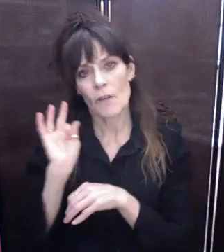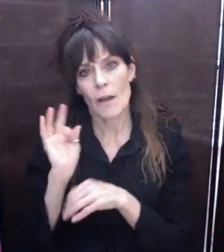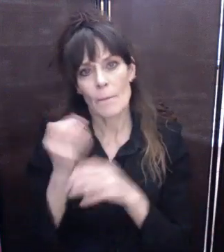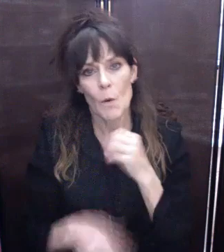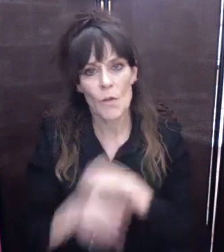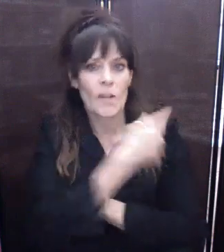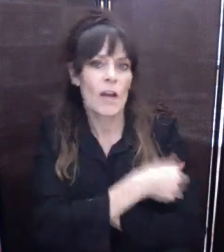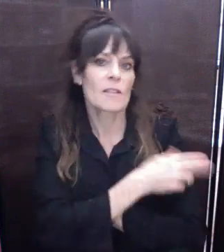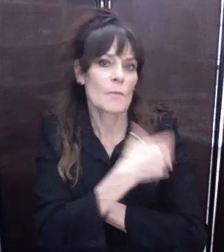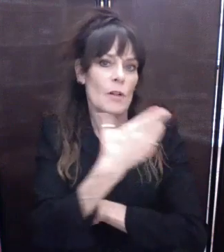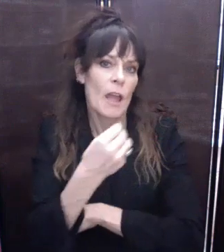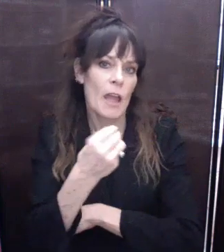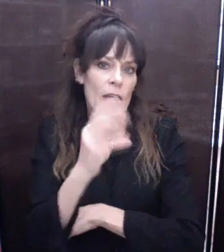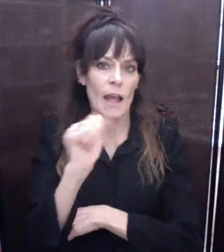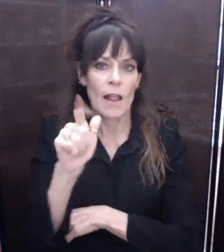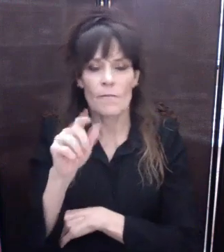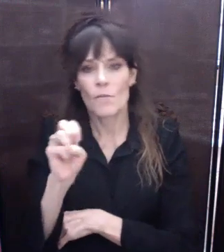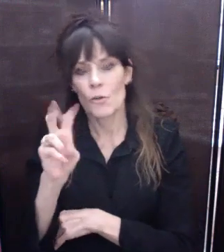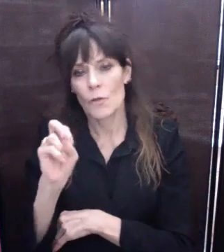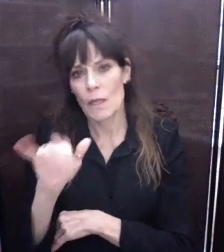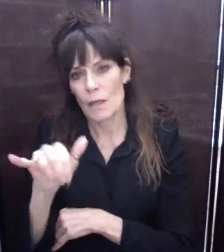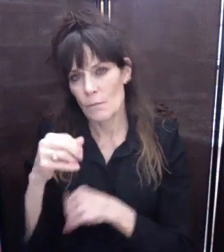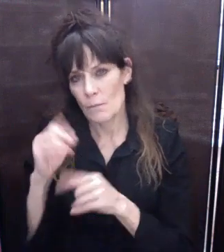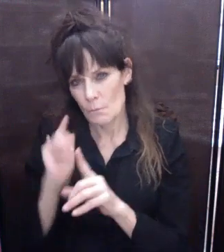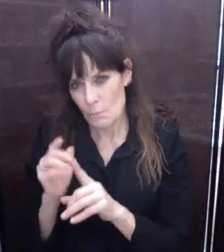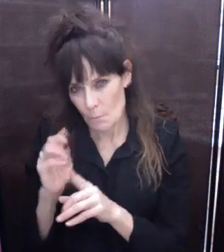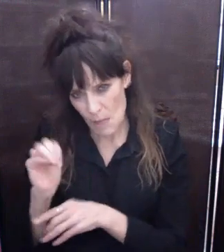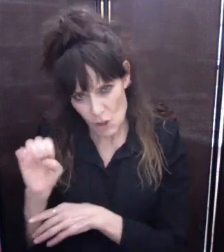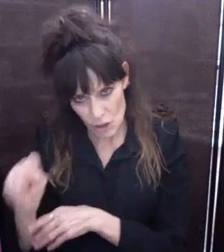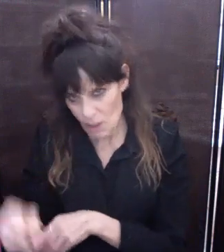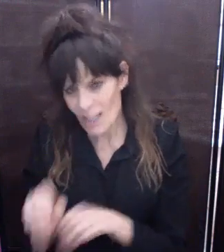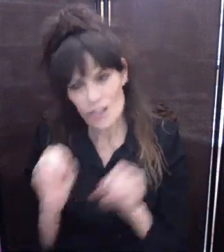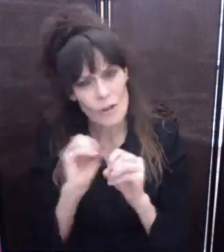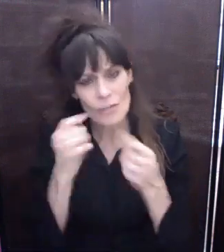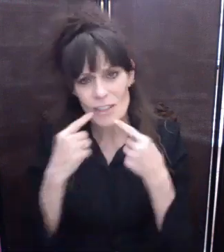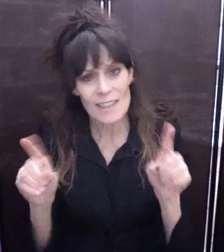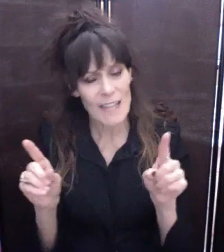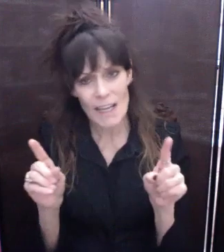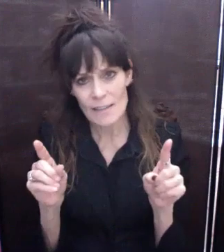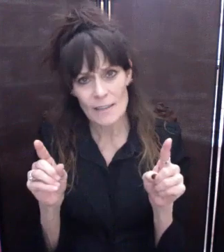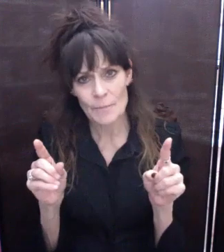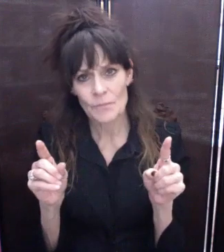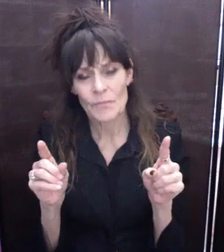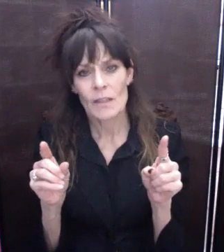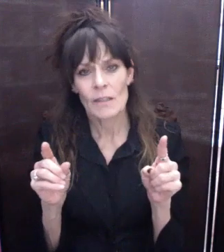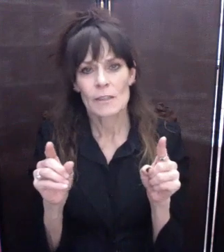and Calvary Mission. And Bill had absolutely no success doing it. And he reached out to